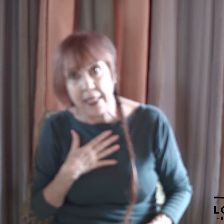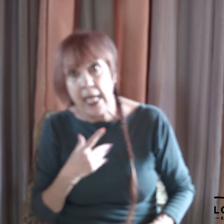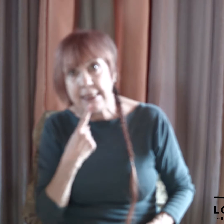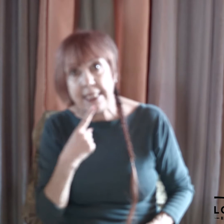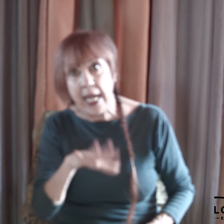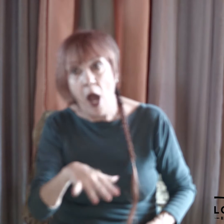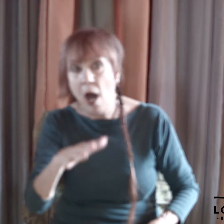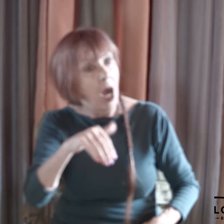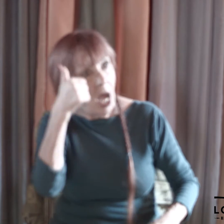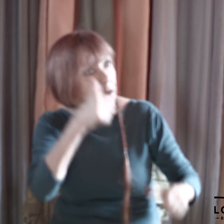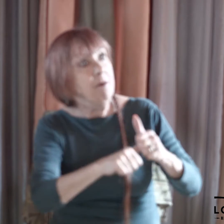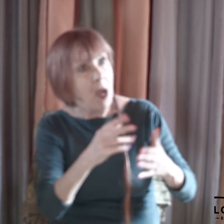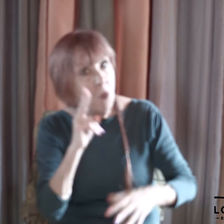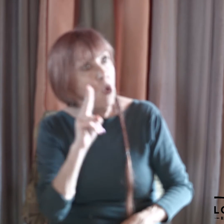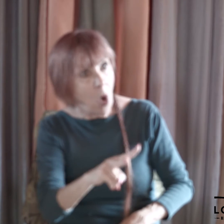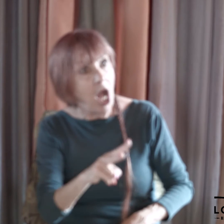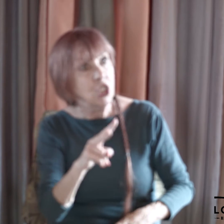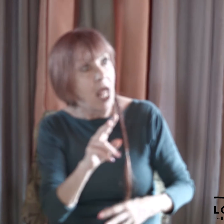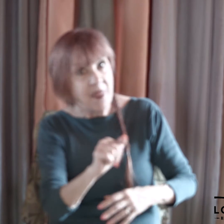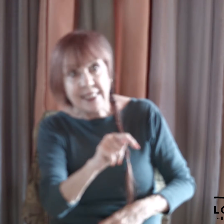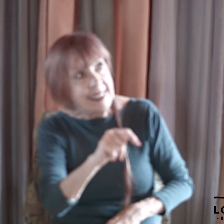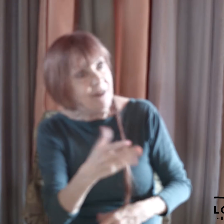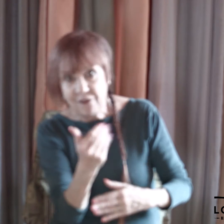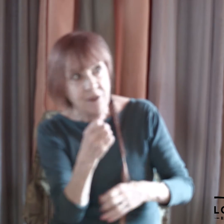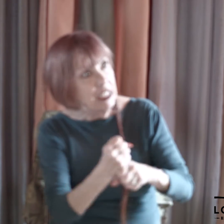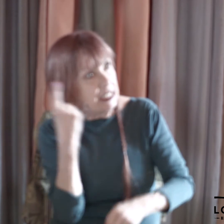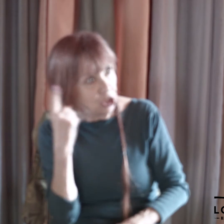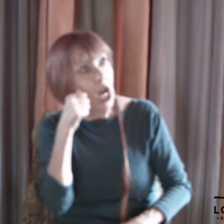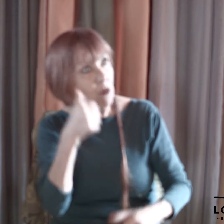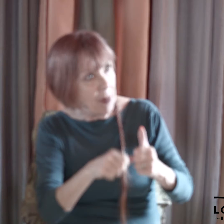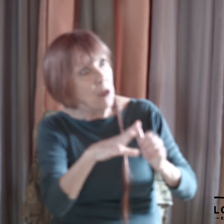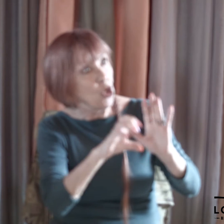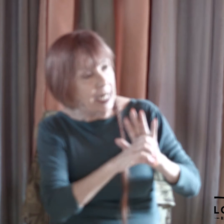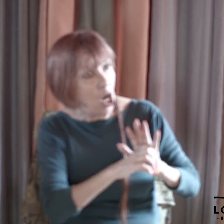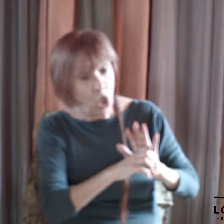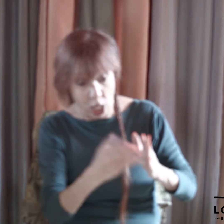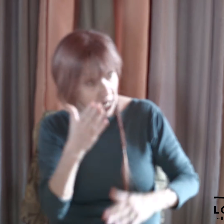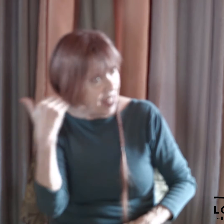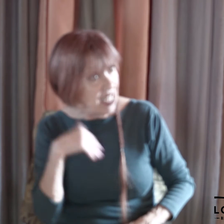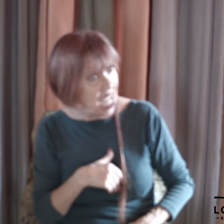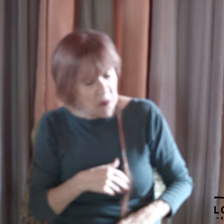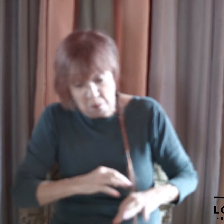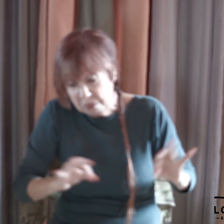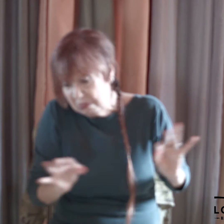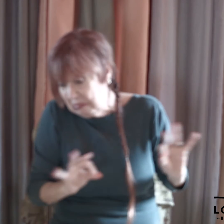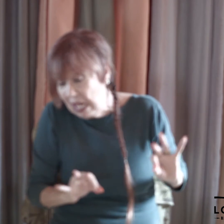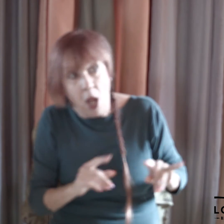point, 15 years before, and said, I remember that character very well, but it didn't mean as much to me then